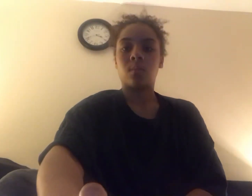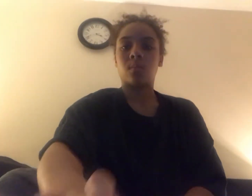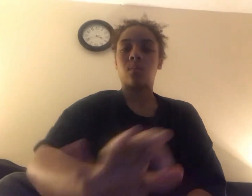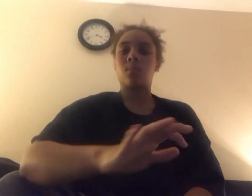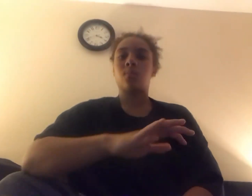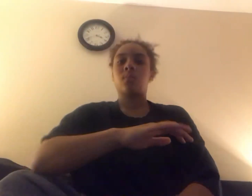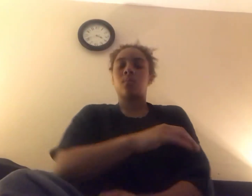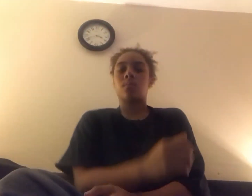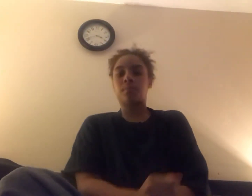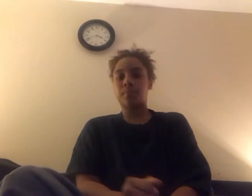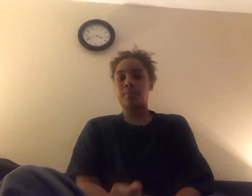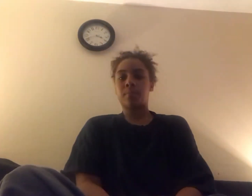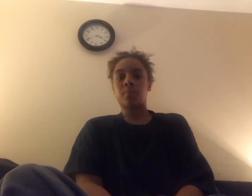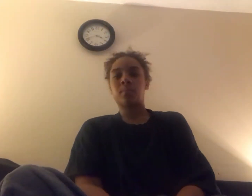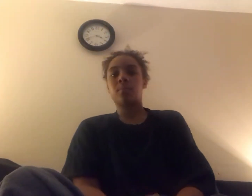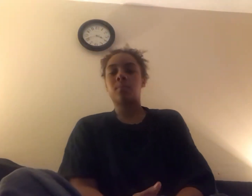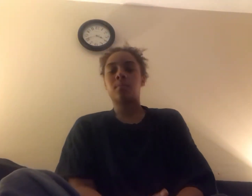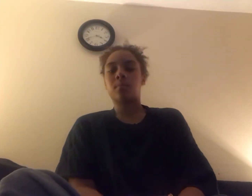Shaggy dog that's covered with mud.